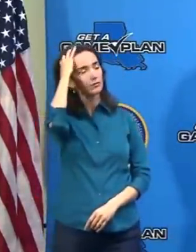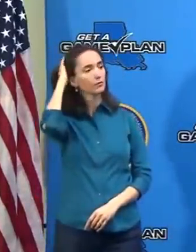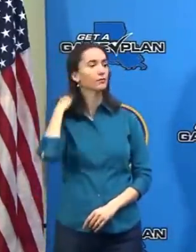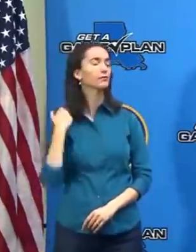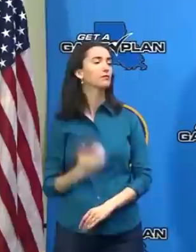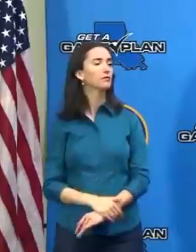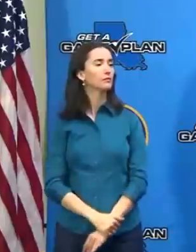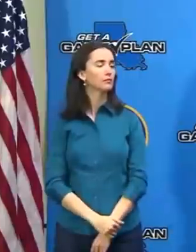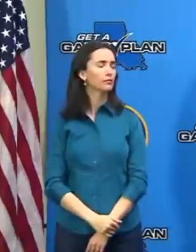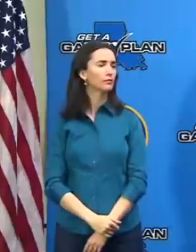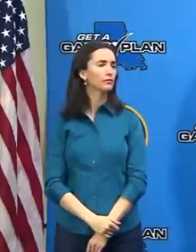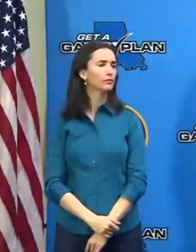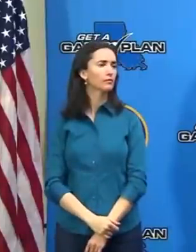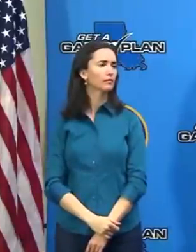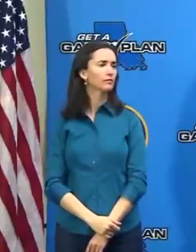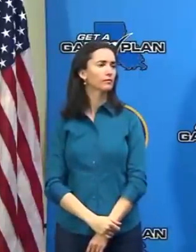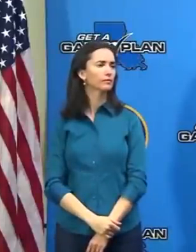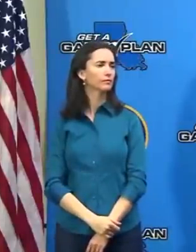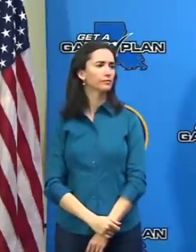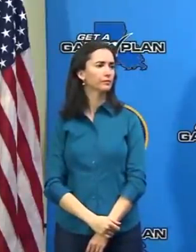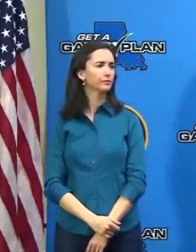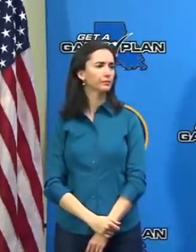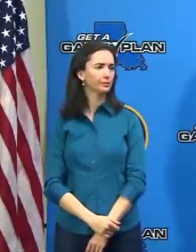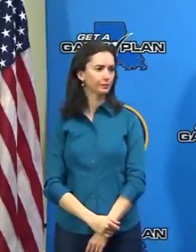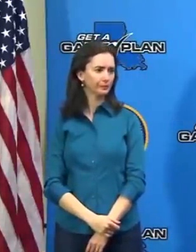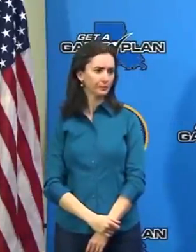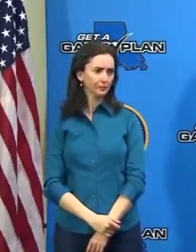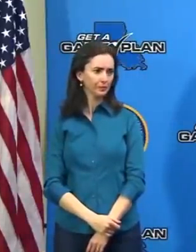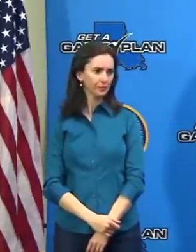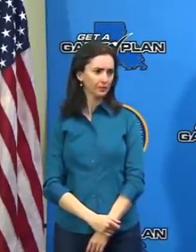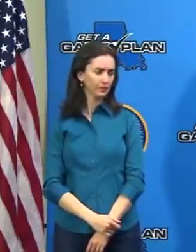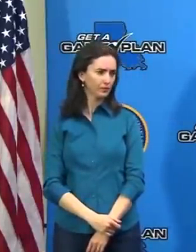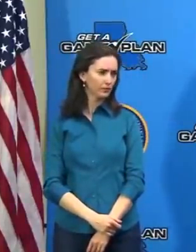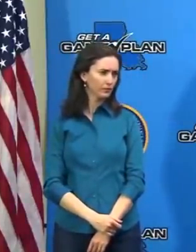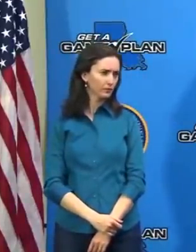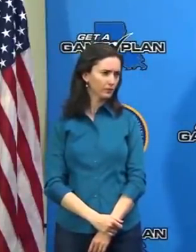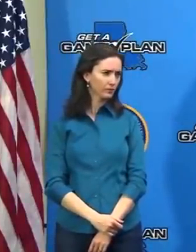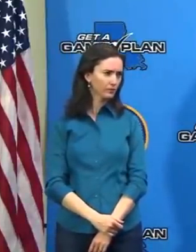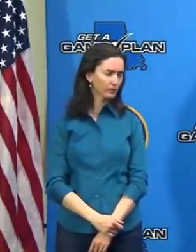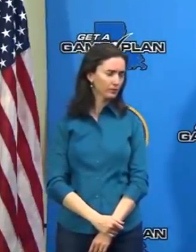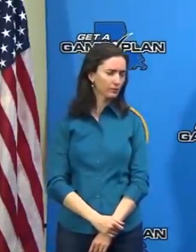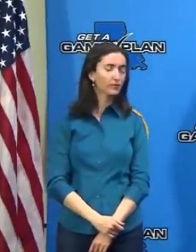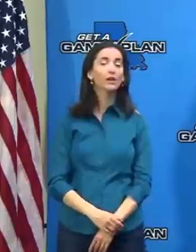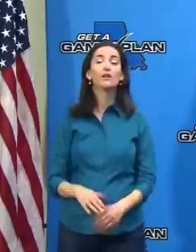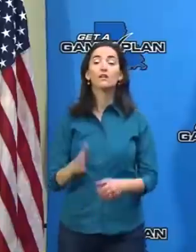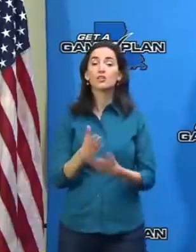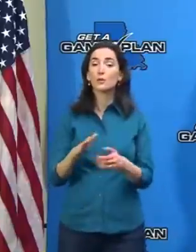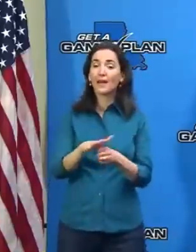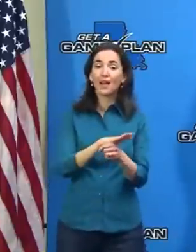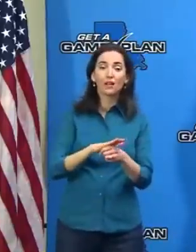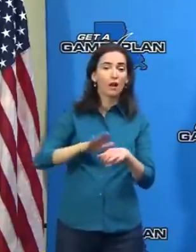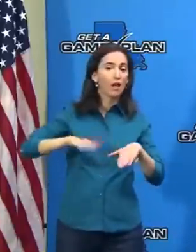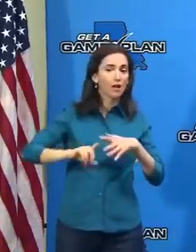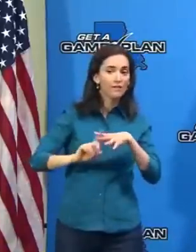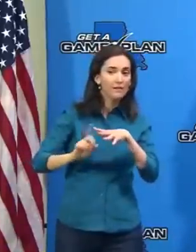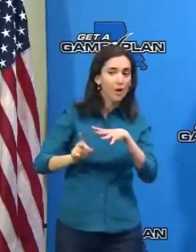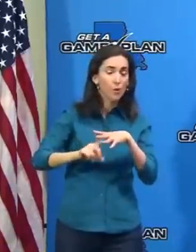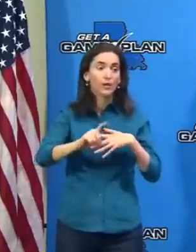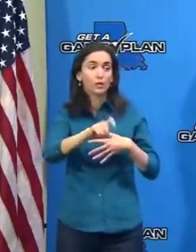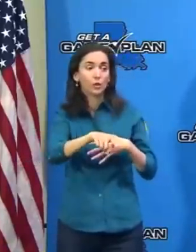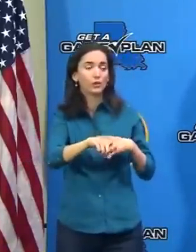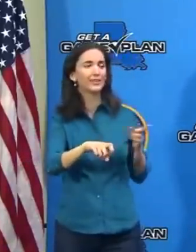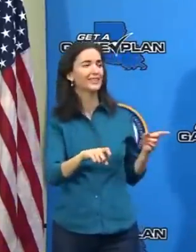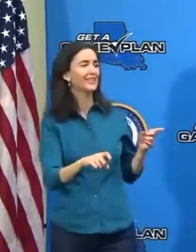Are there any areas that you evacuate as much as you want? Yeah. That you're searching You know, it's a little too early to know